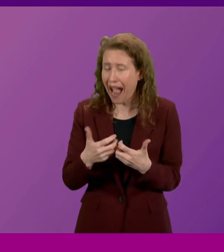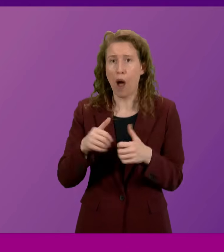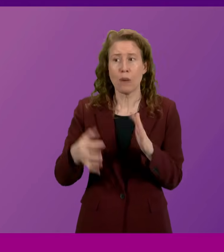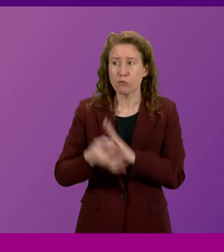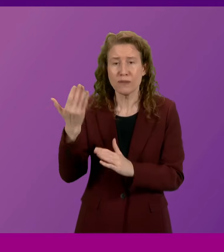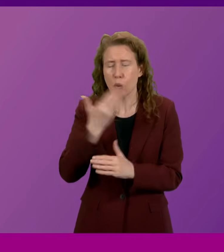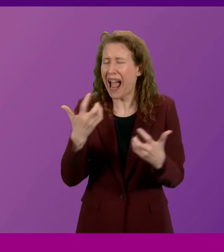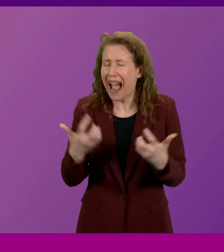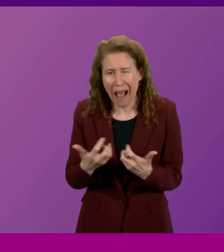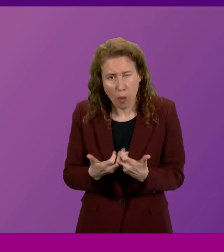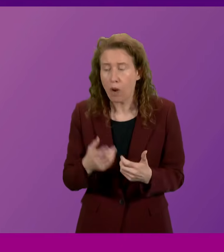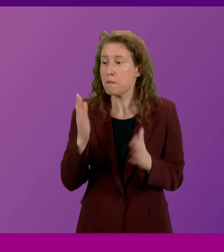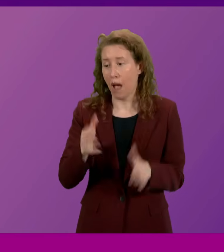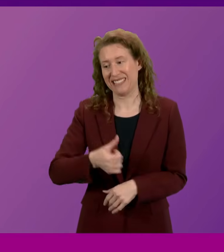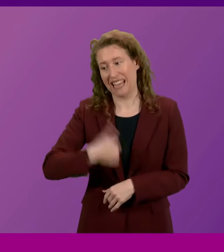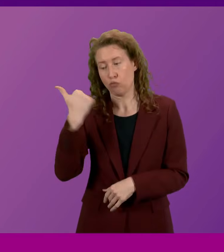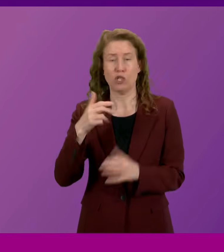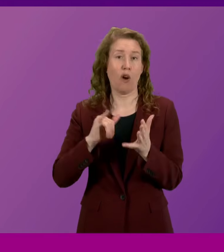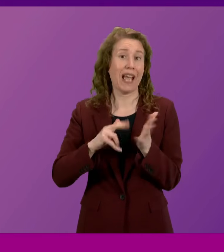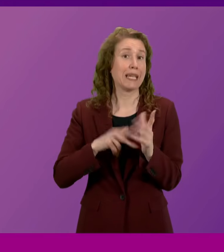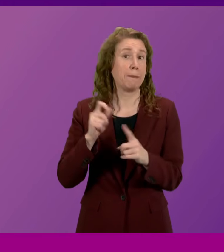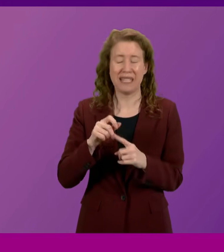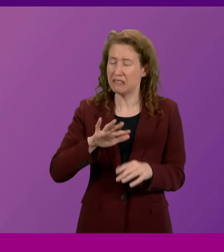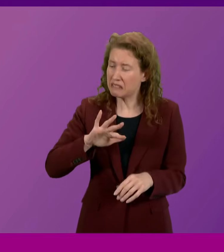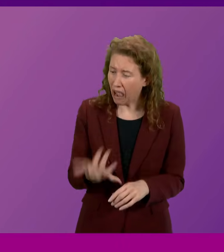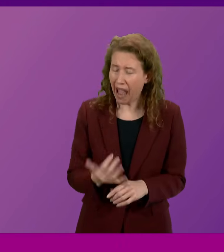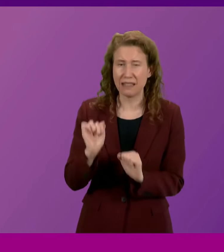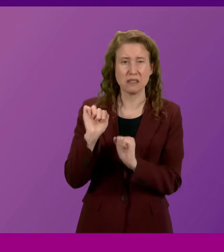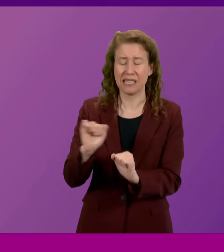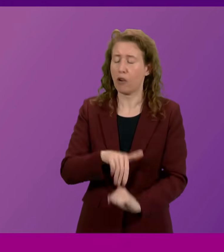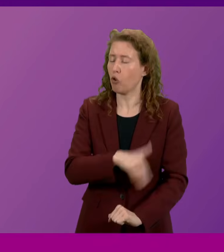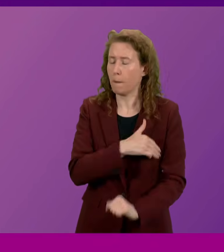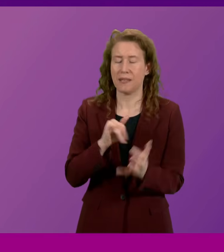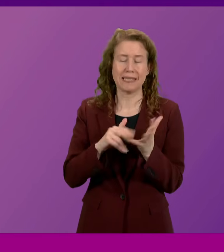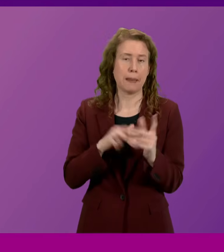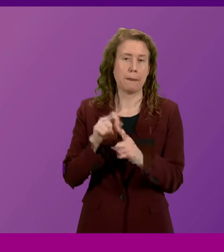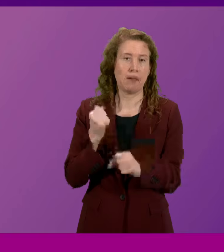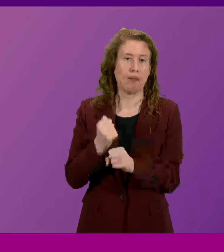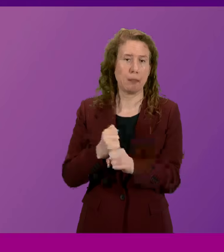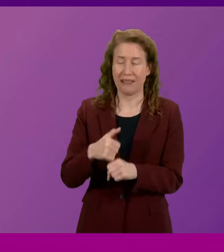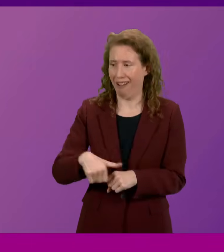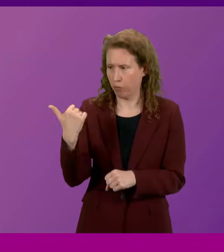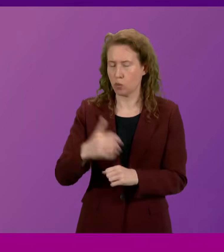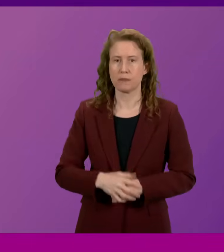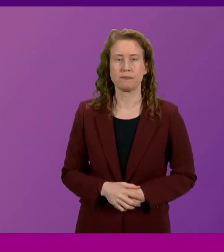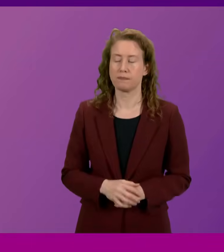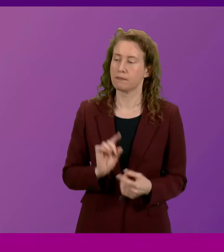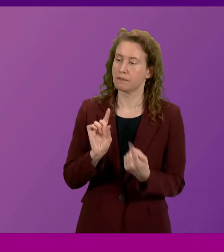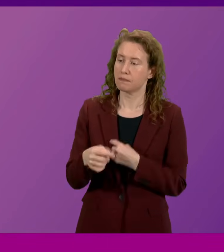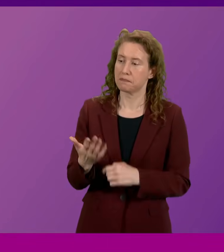and deliver for Scots if we get rid of this tired and incompetent SNP government? First